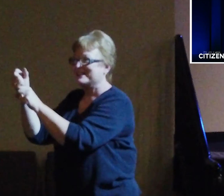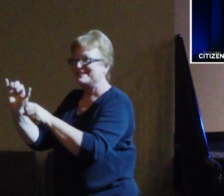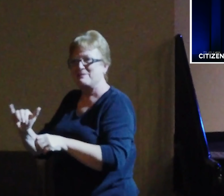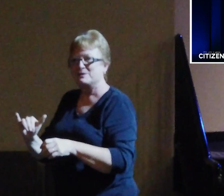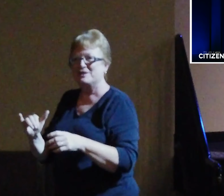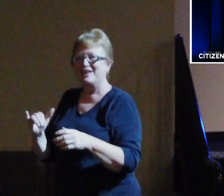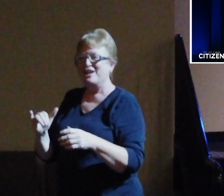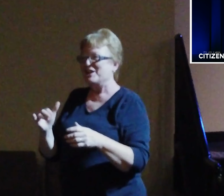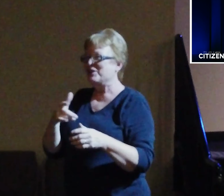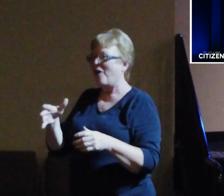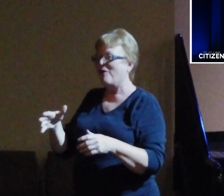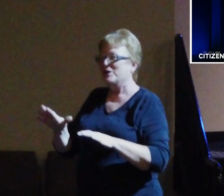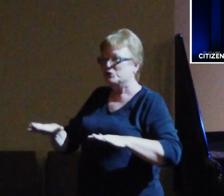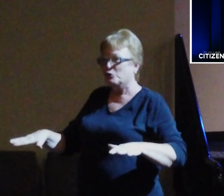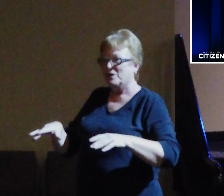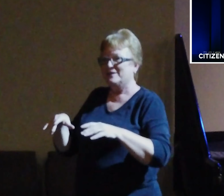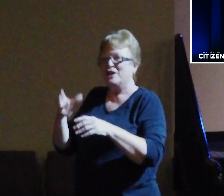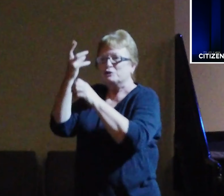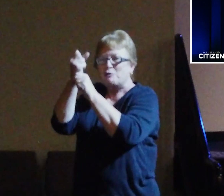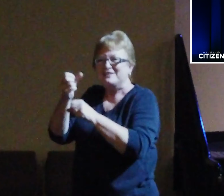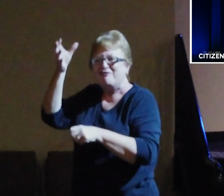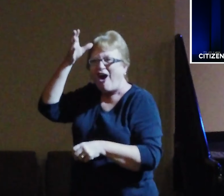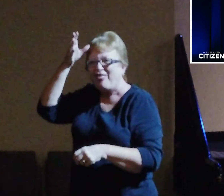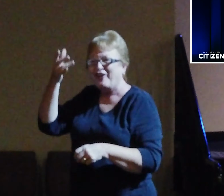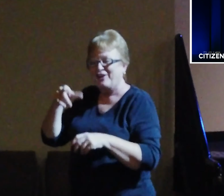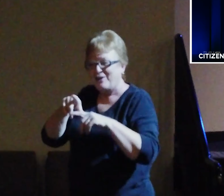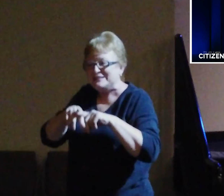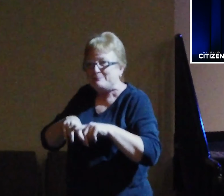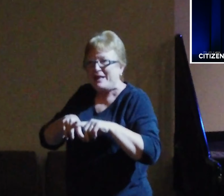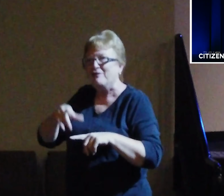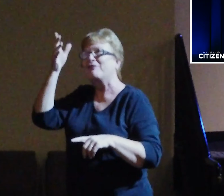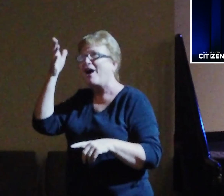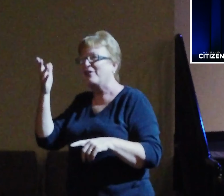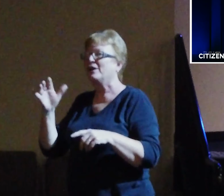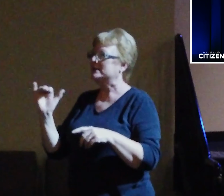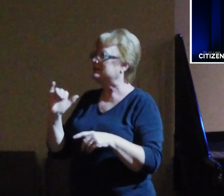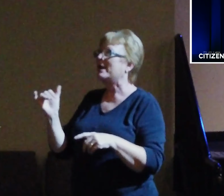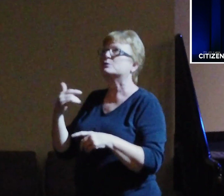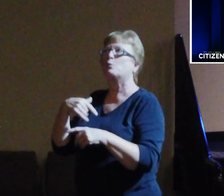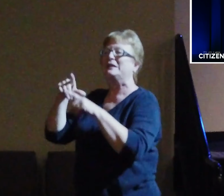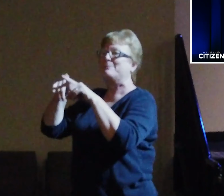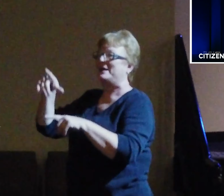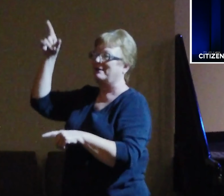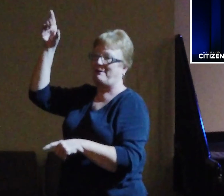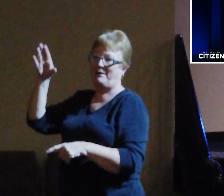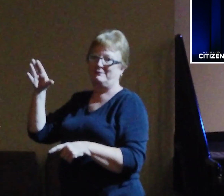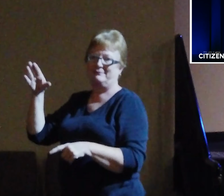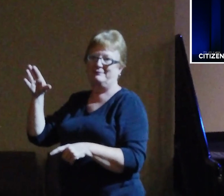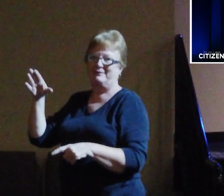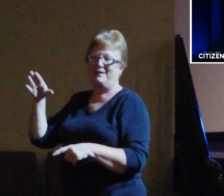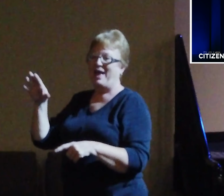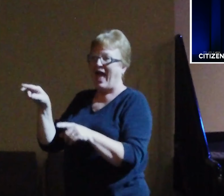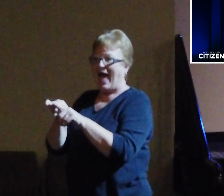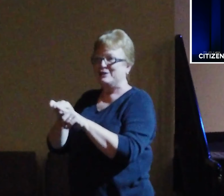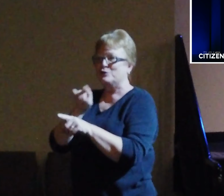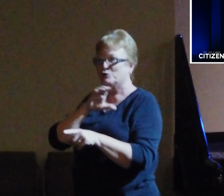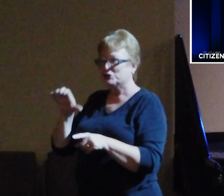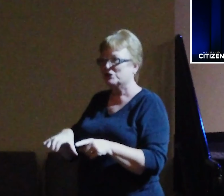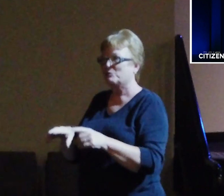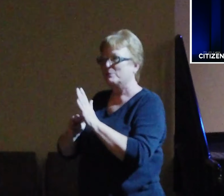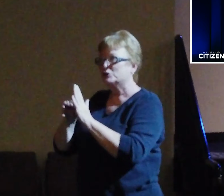has paid the wages of our sin and covered us in his righteousness. And then in the spirit who is in all believers, the